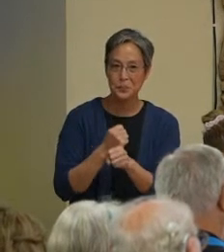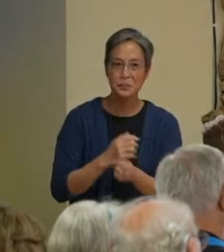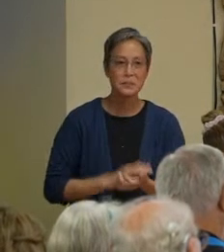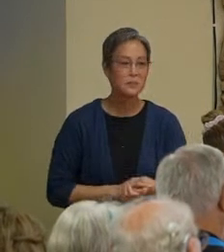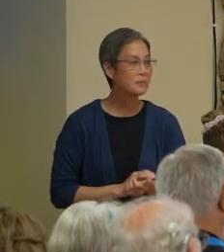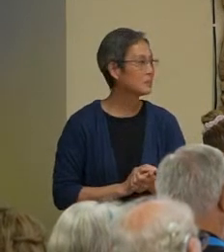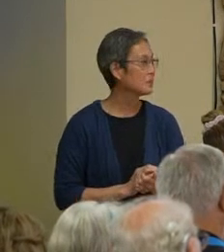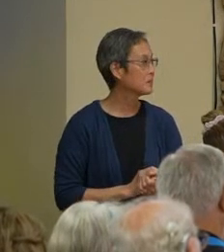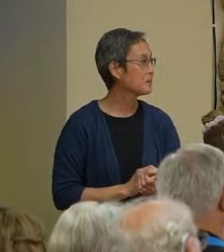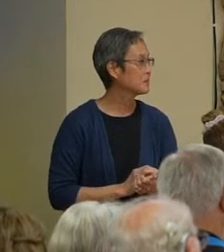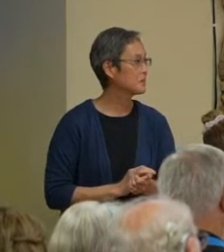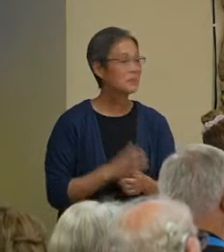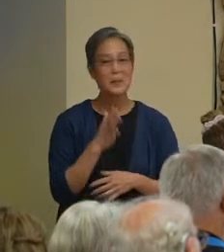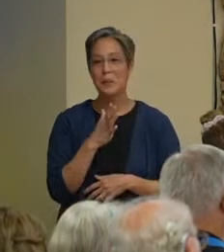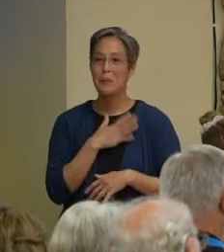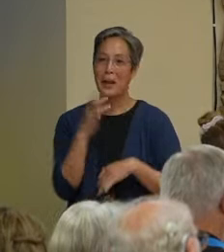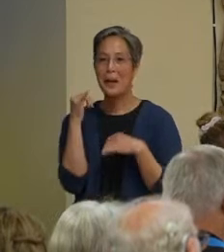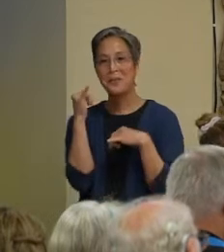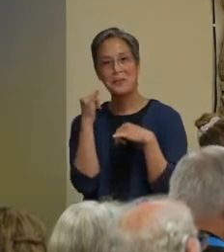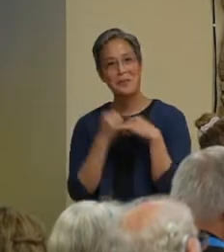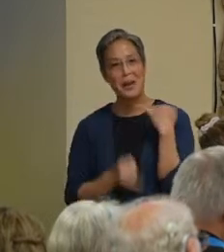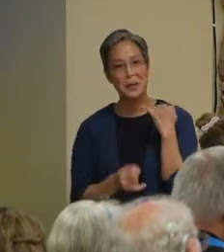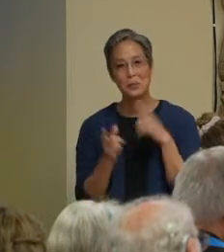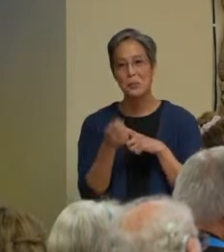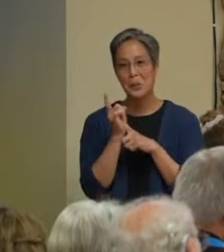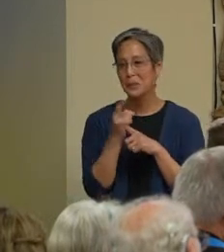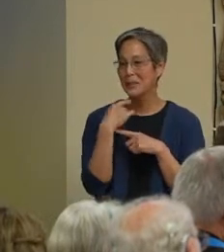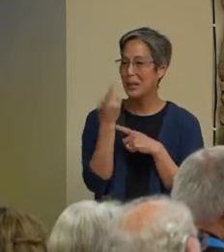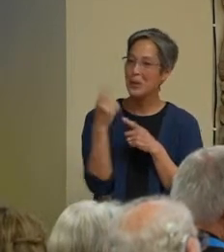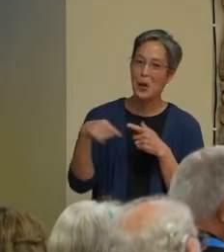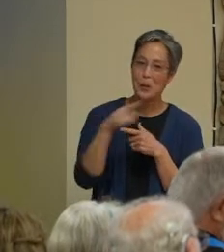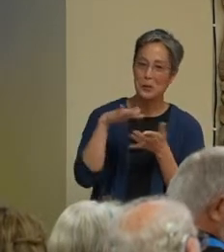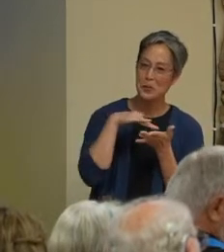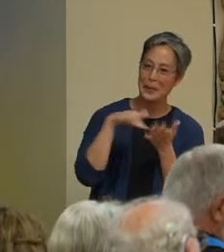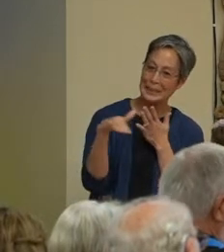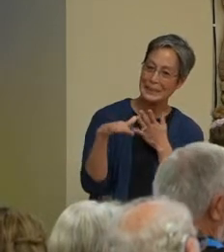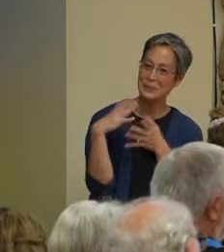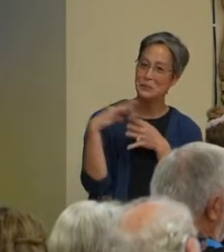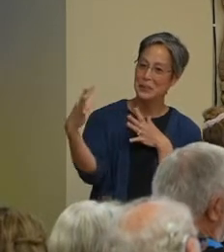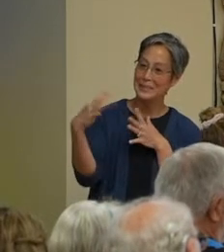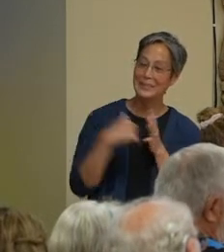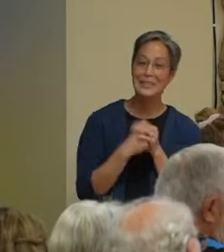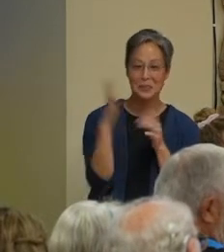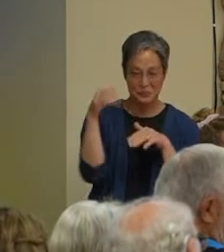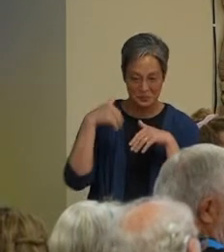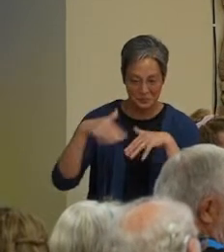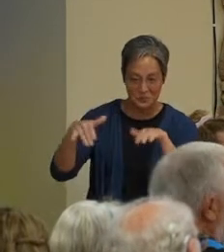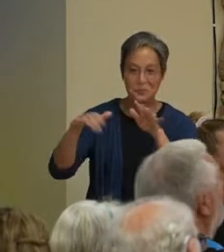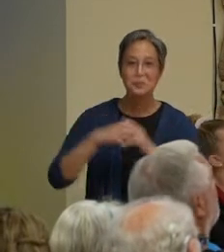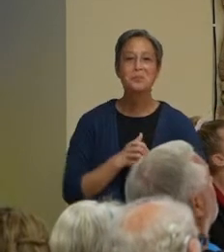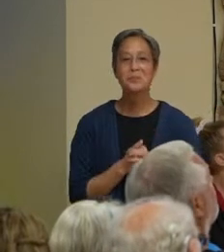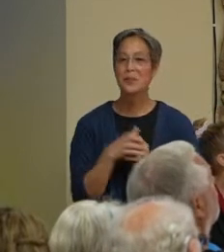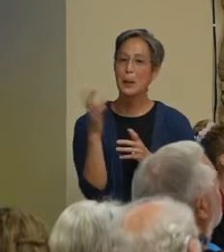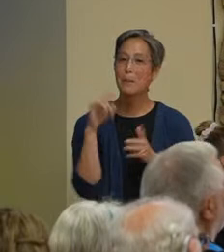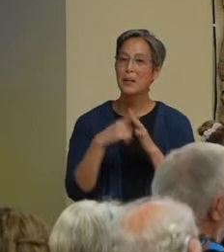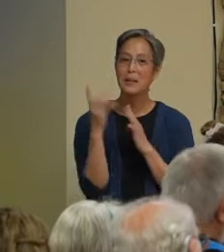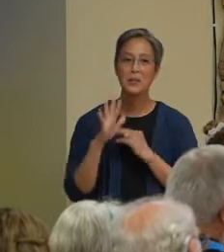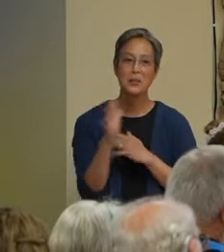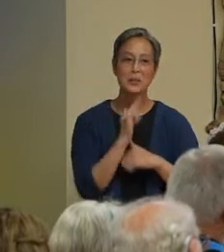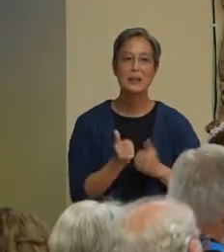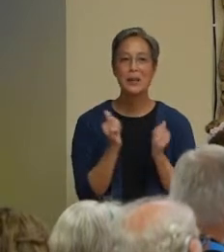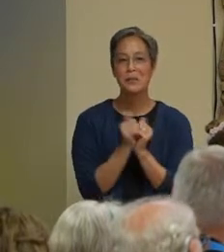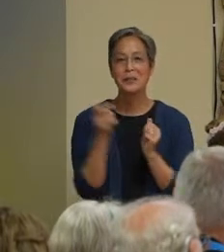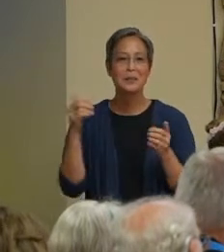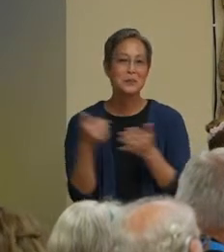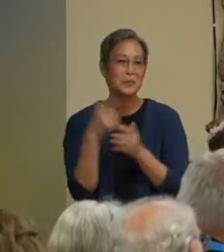This is my final time to say release to you, send you on your way to begin your life with new ears by your